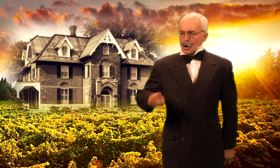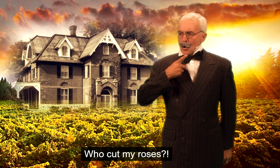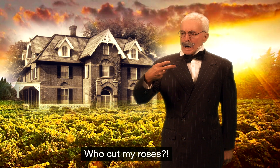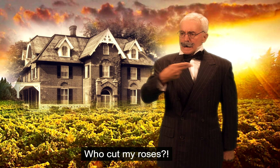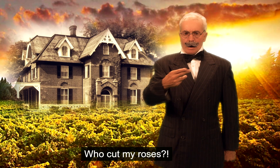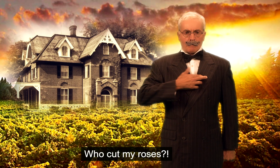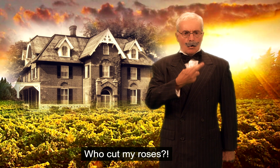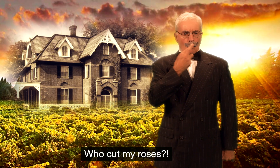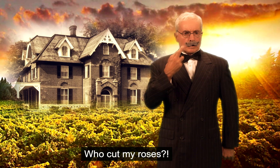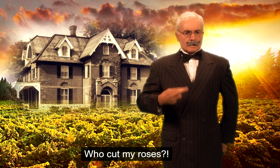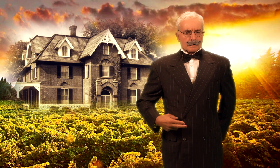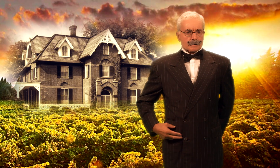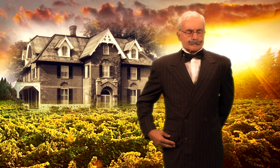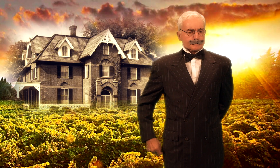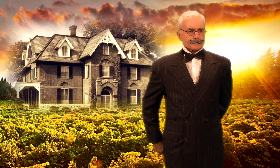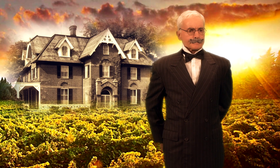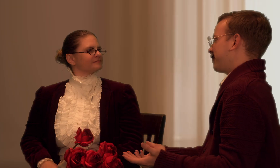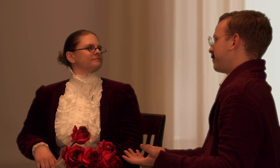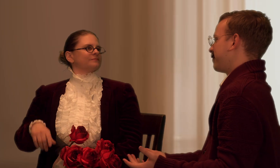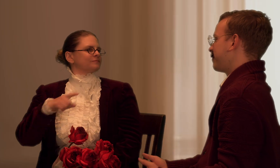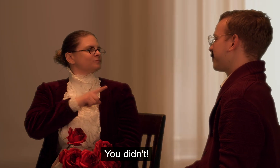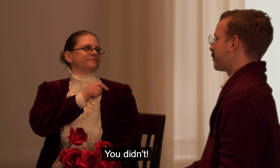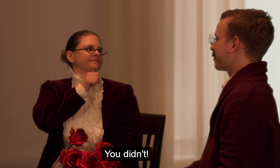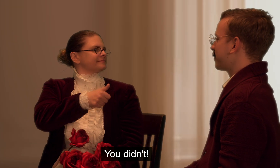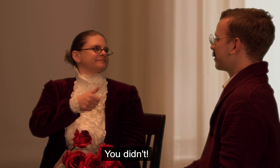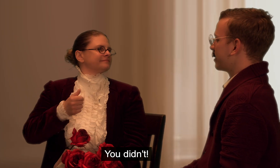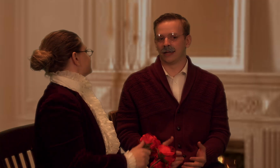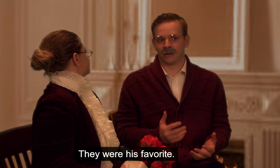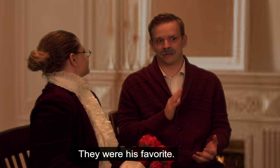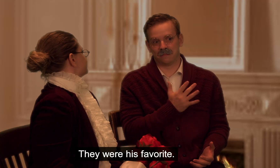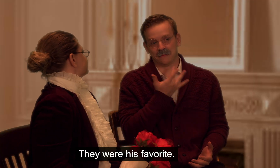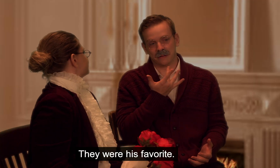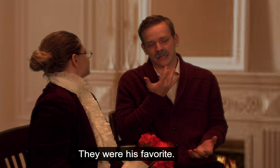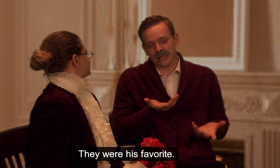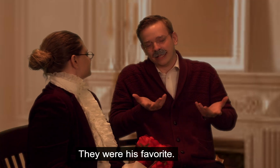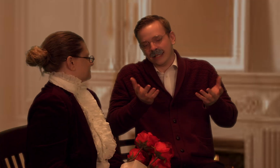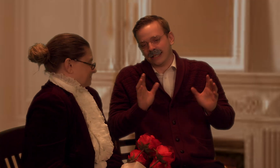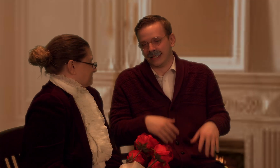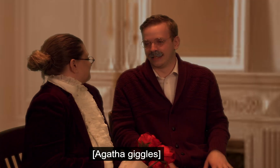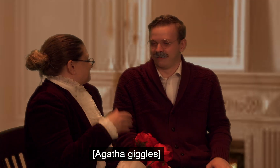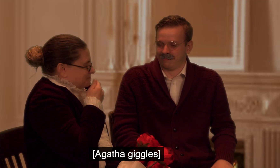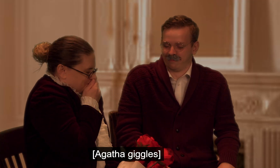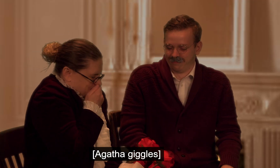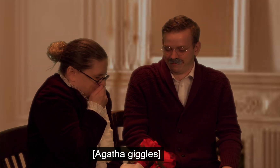Who cut my roses? You didn't. They were his favorite.